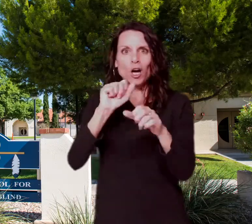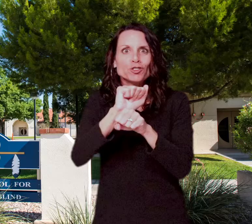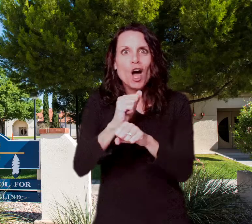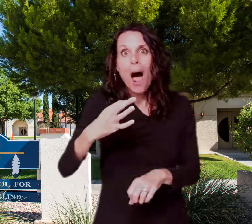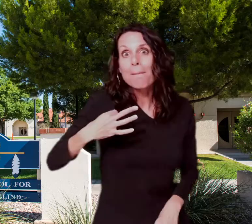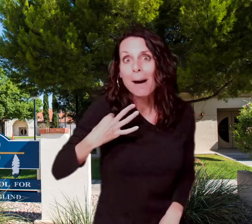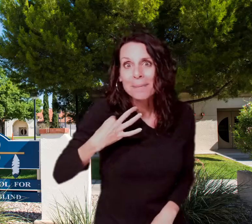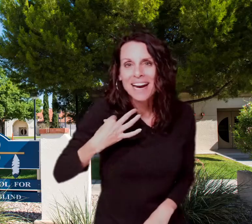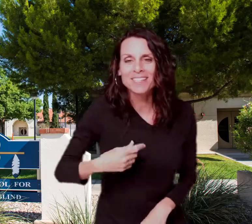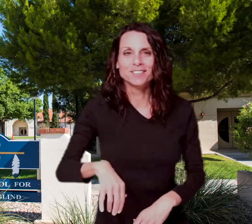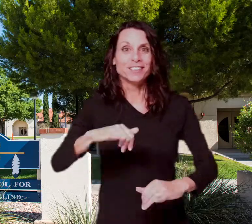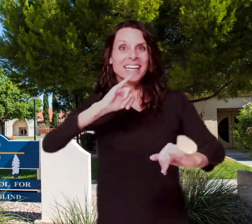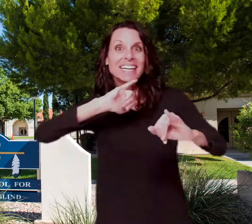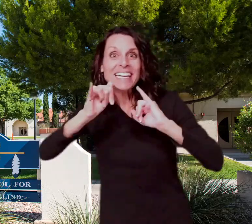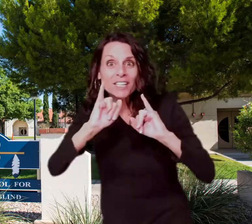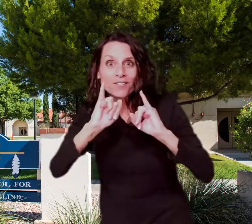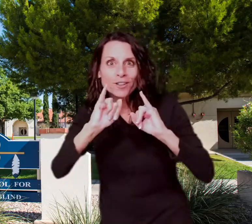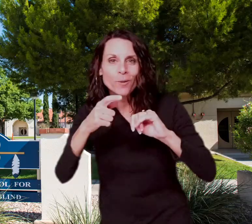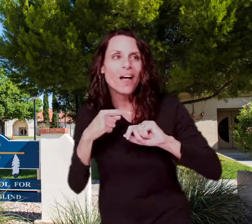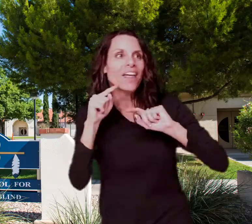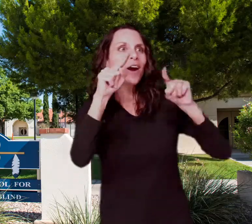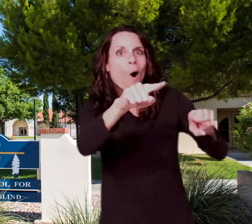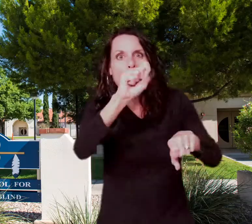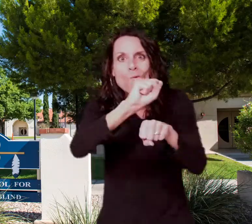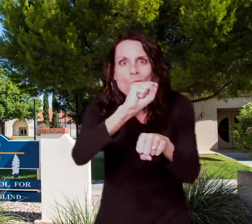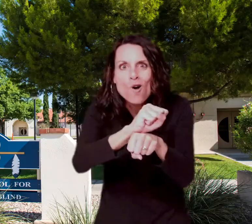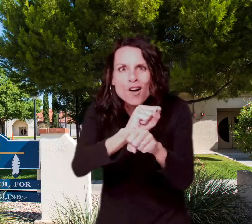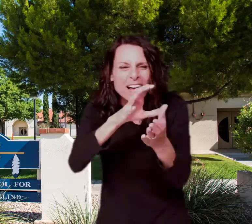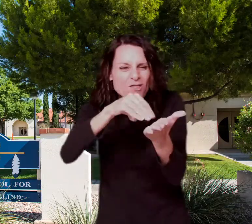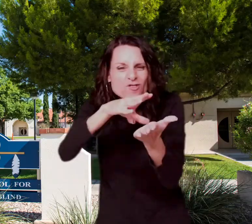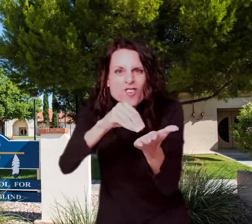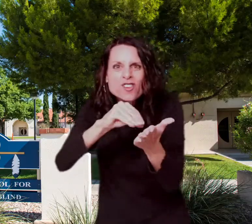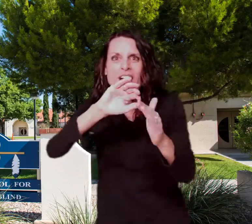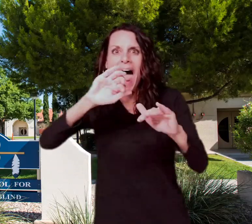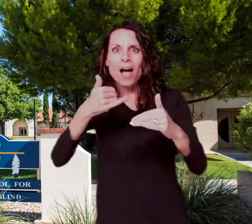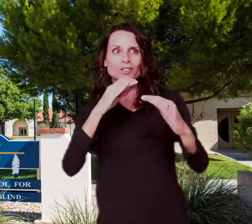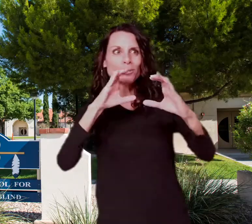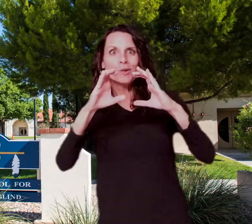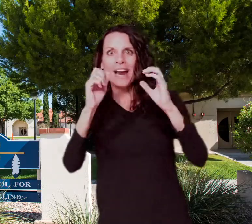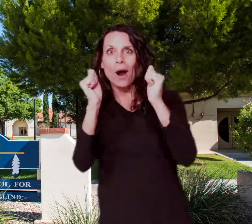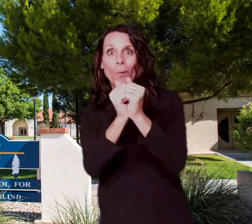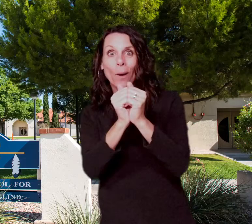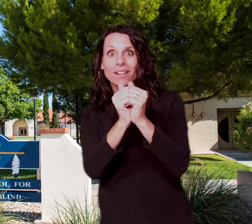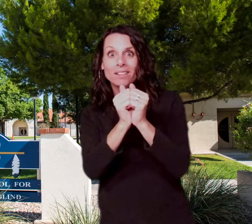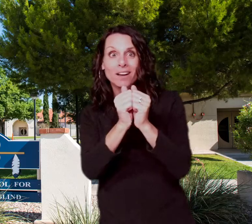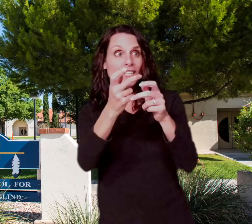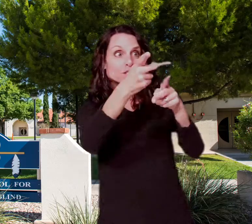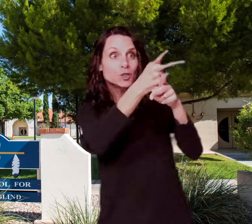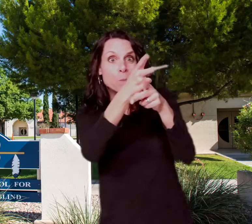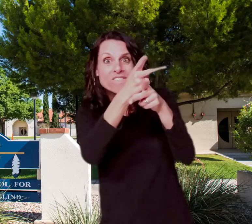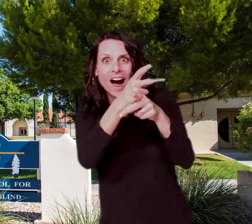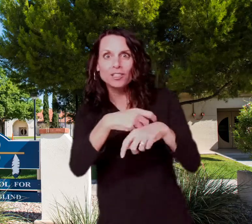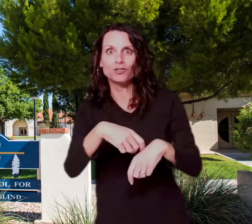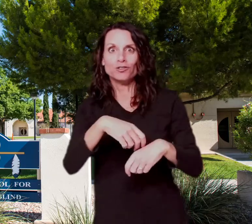job applications, interview. They go to work and they learn how to communicate with